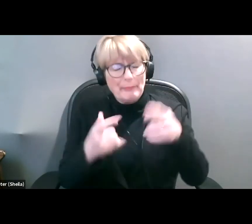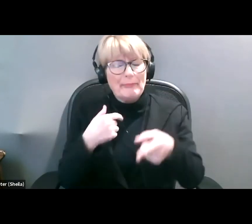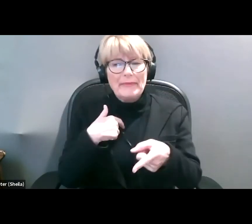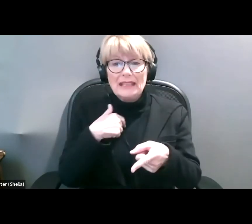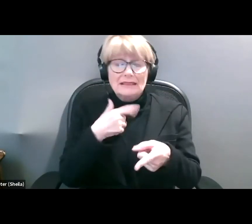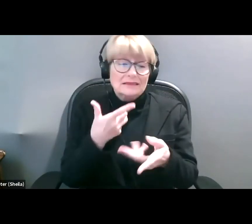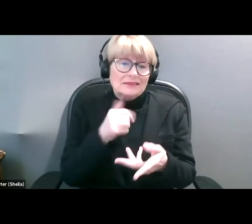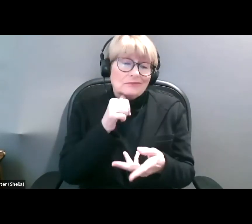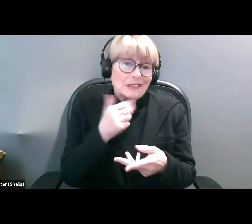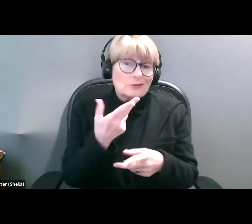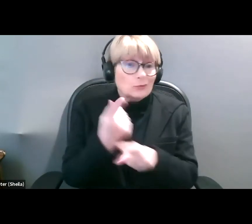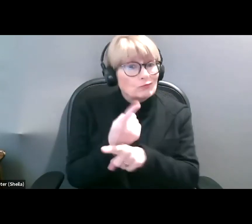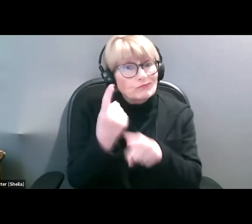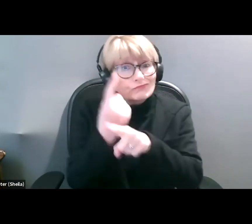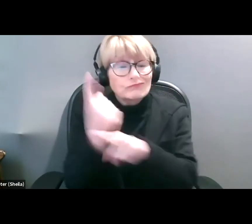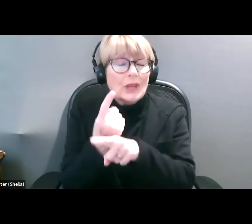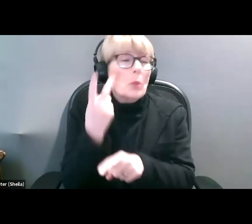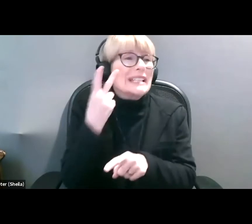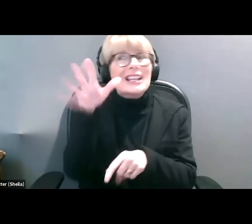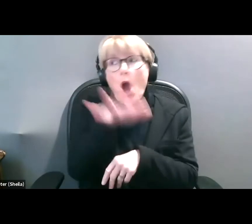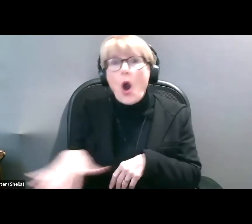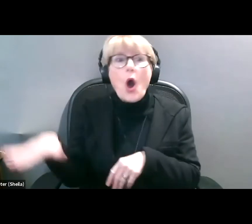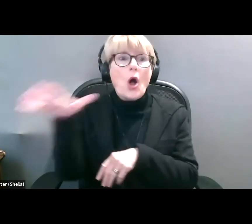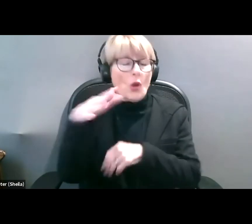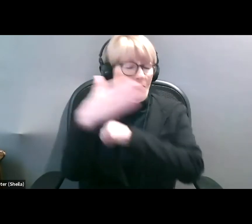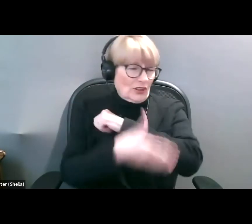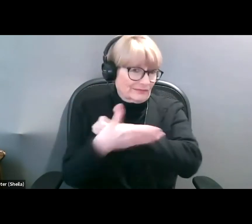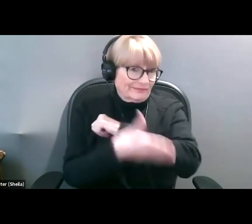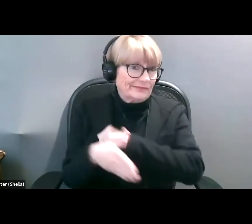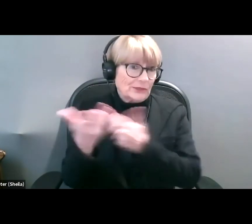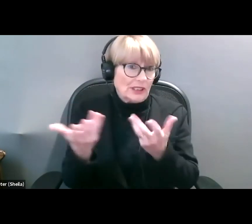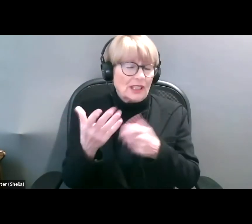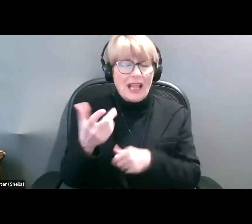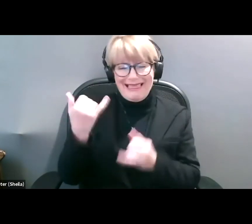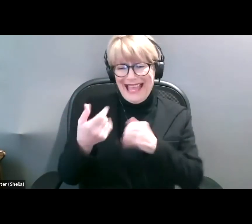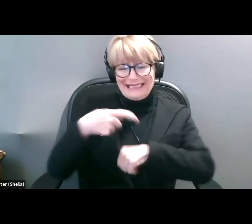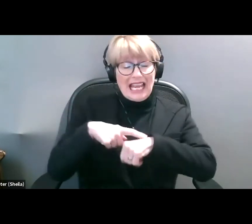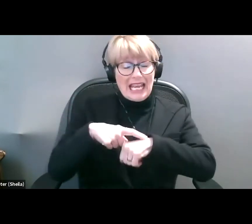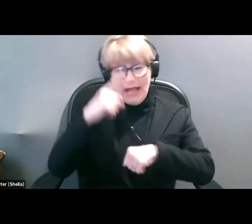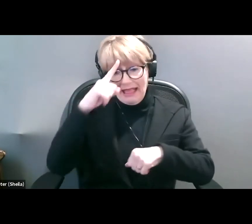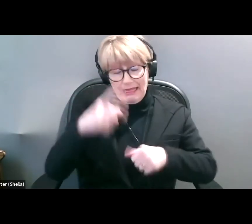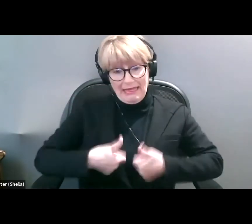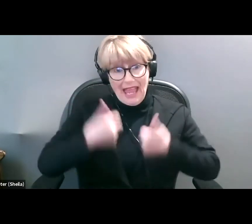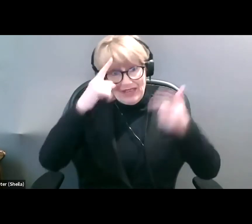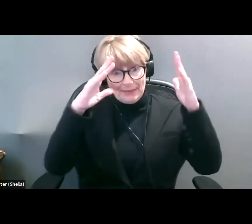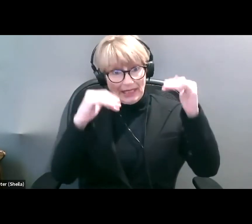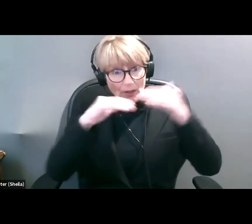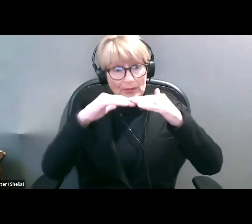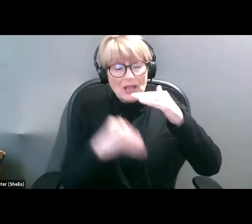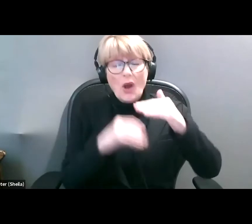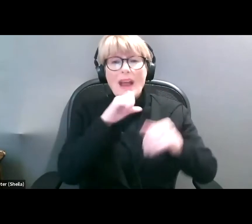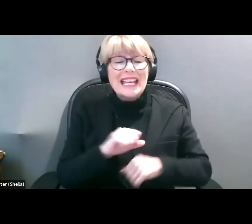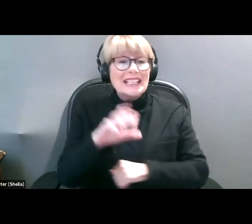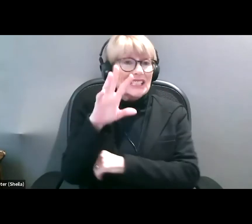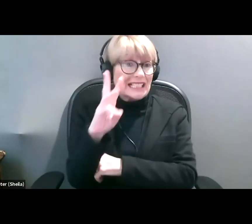is actually, we see it across the country. And when was the last time that life expectancy in the United States was under 69? You'd